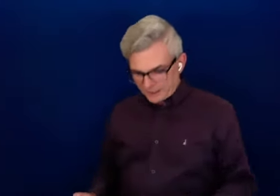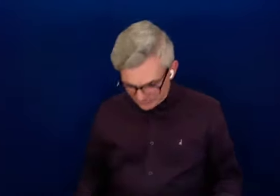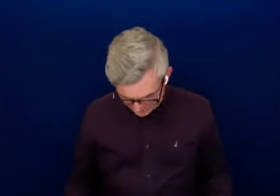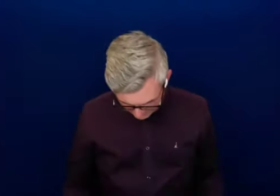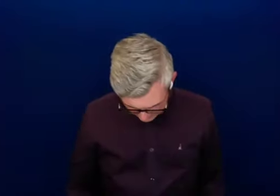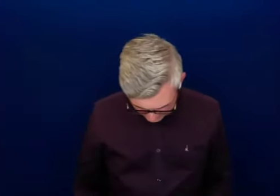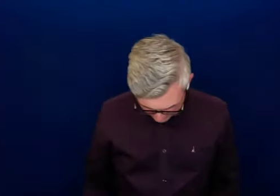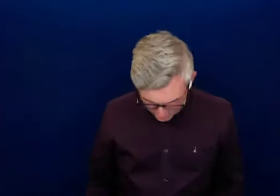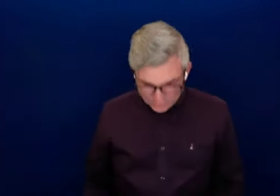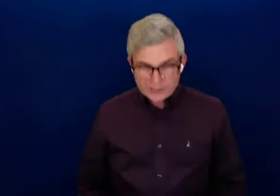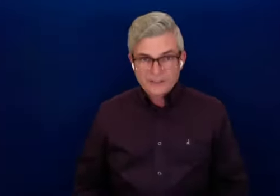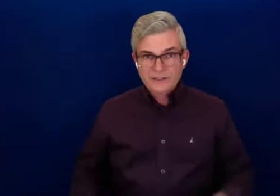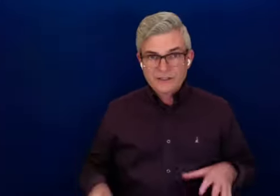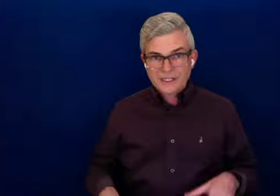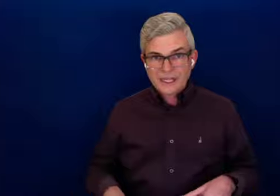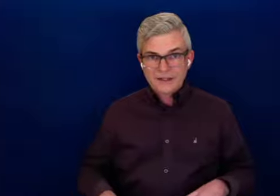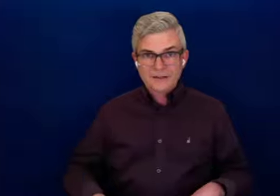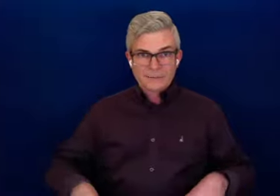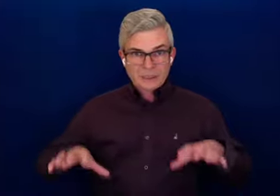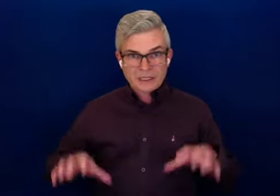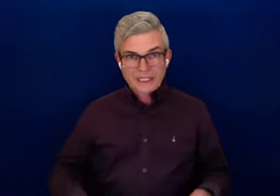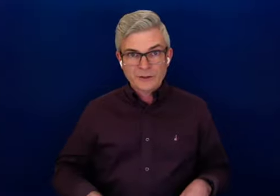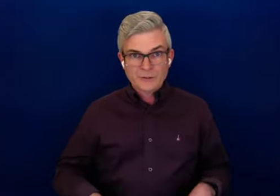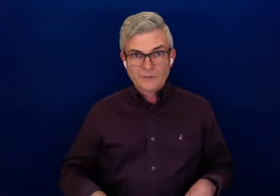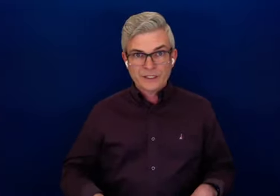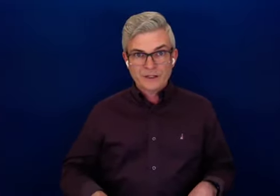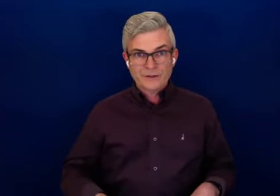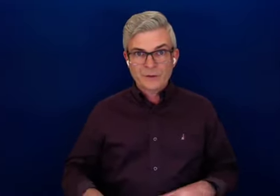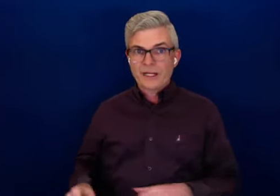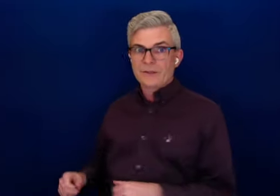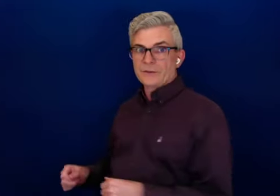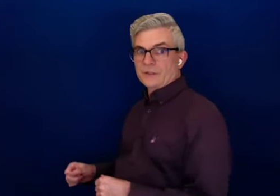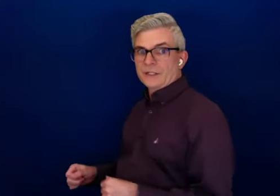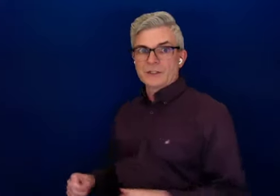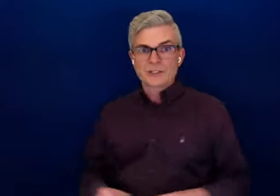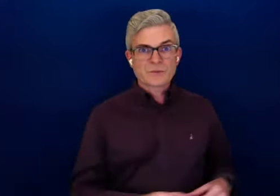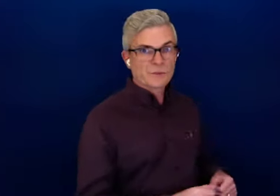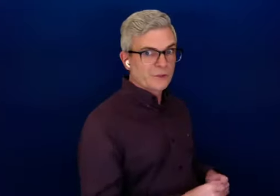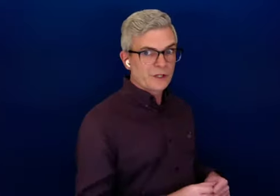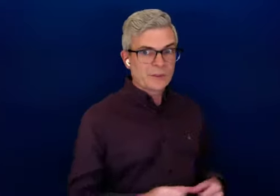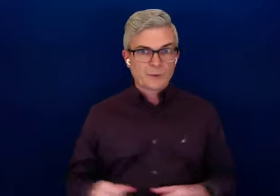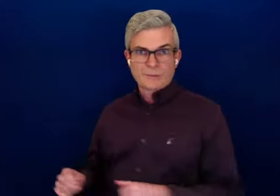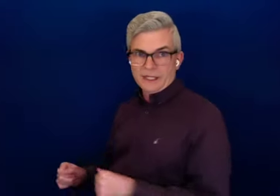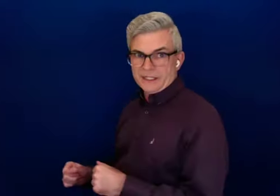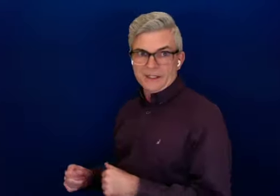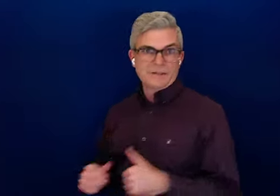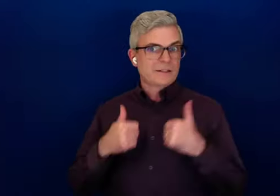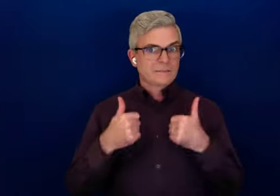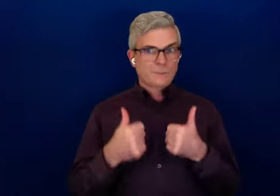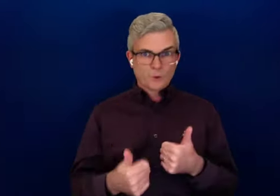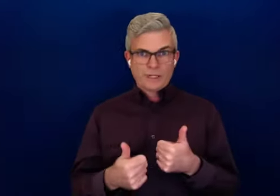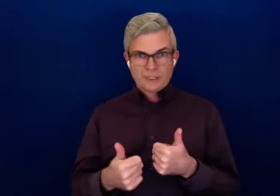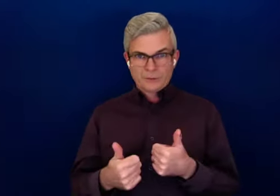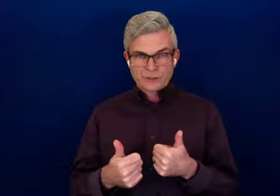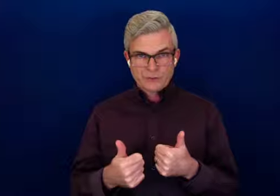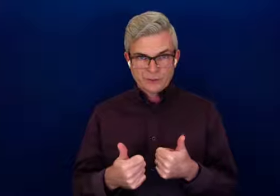Okay. If you can stand and plant your feet on the ground and just move your upper body, more power to